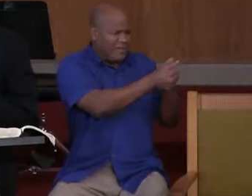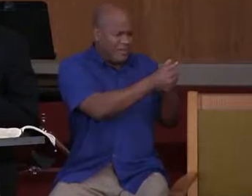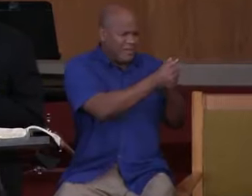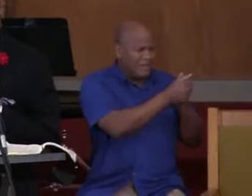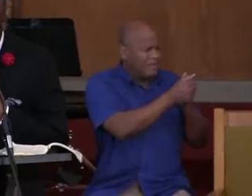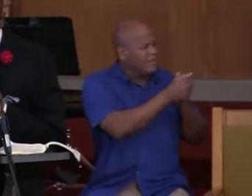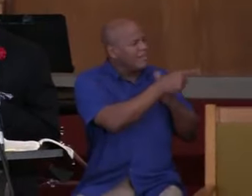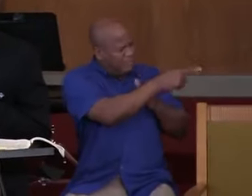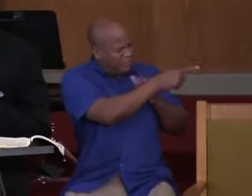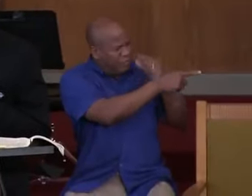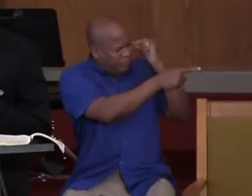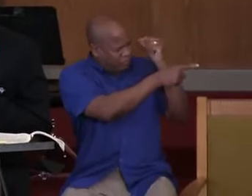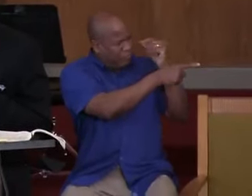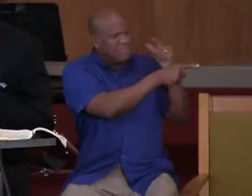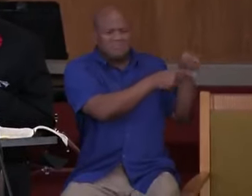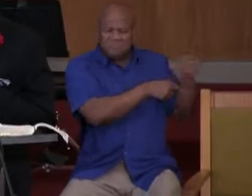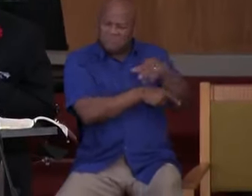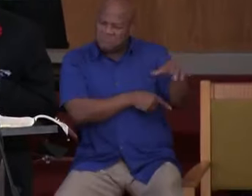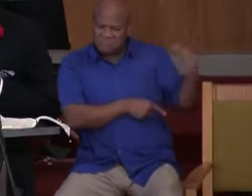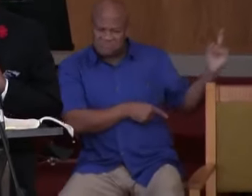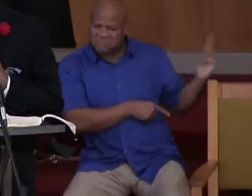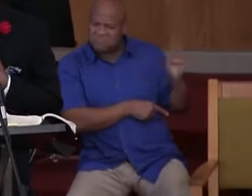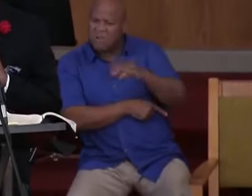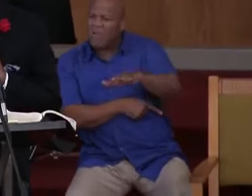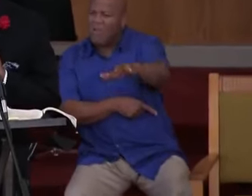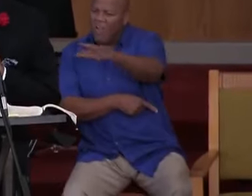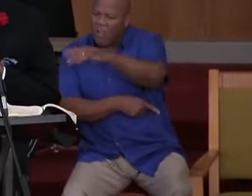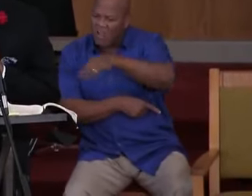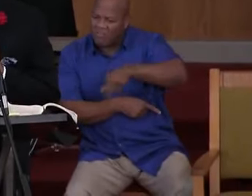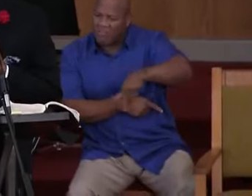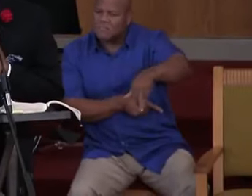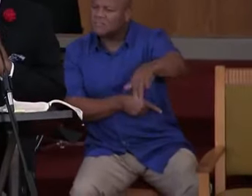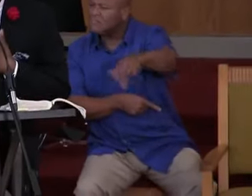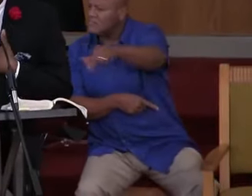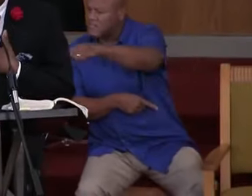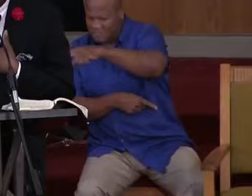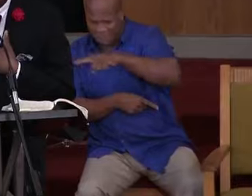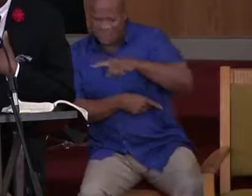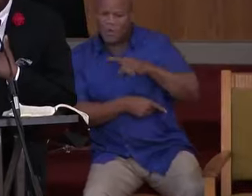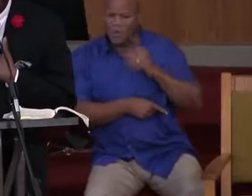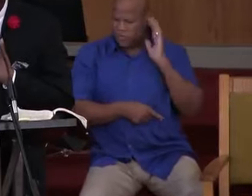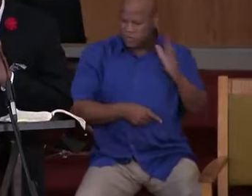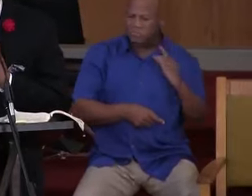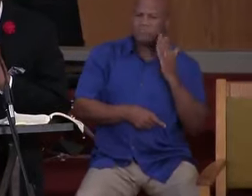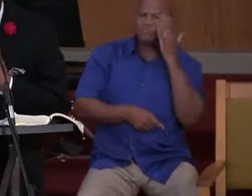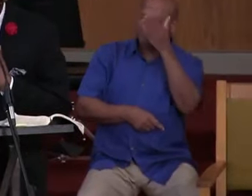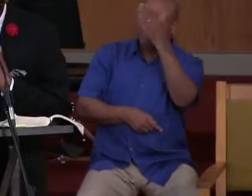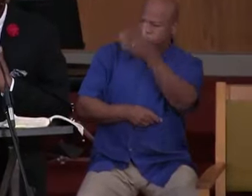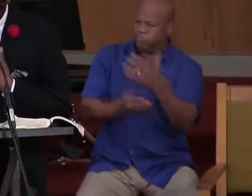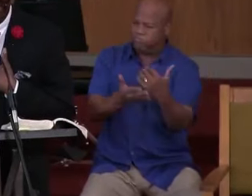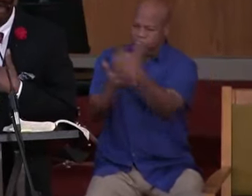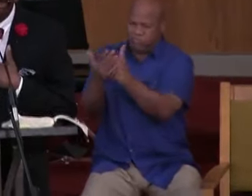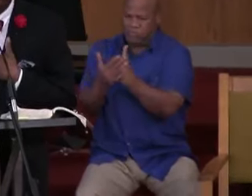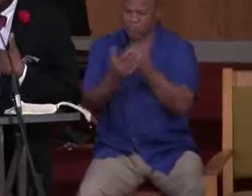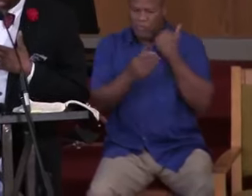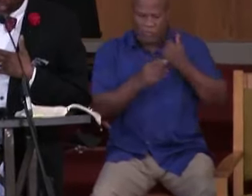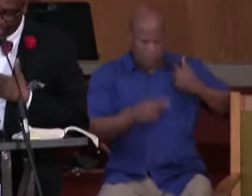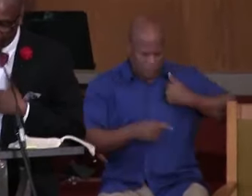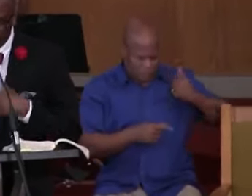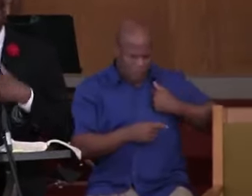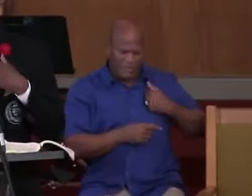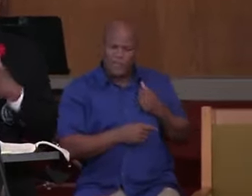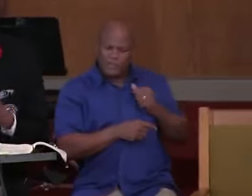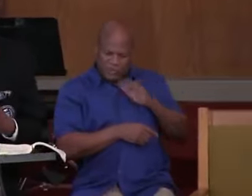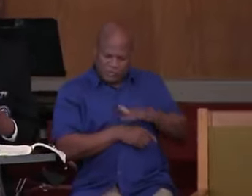land which your foot has trodden shall be an inheritance for you and your children forever. Because you, watch